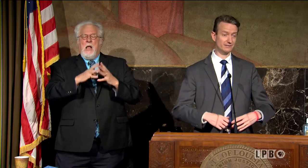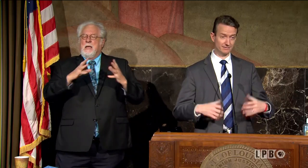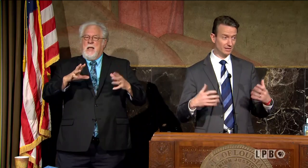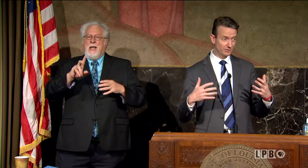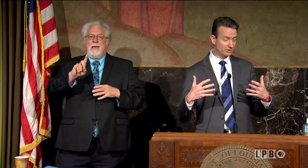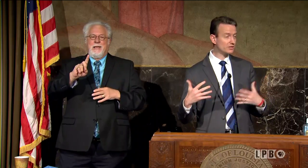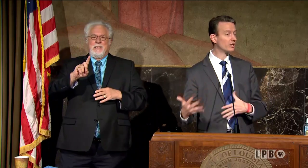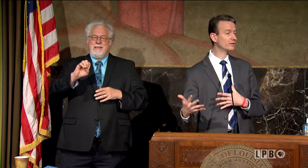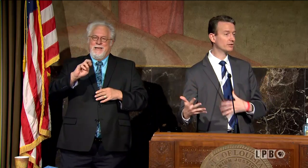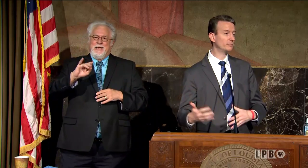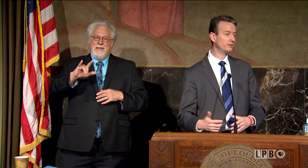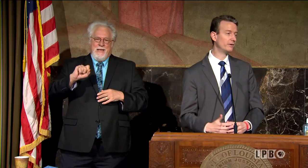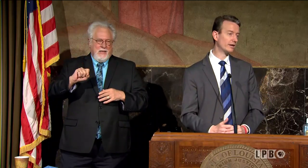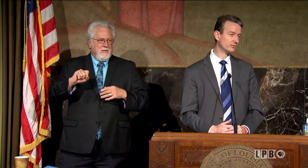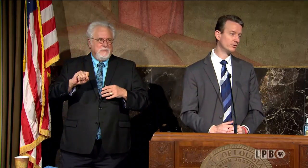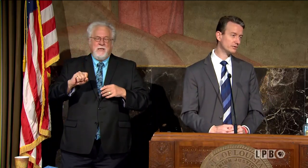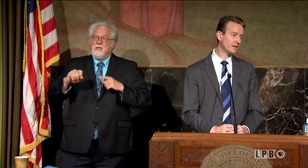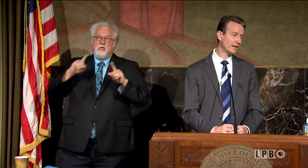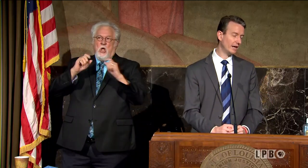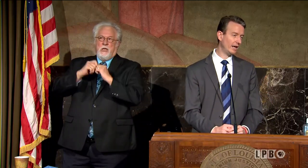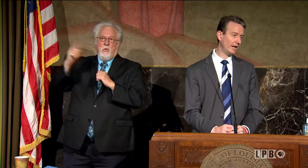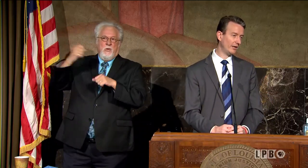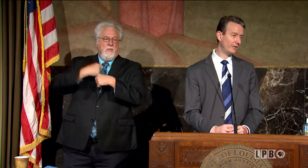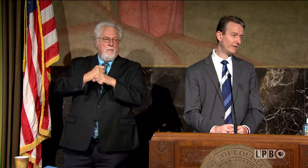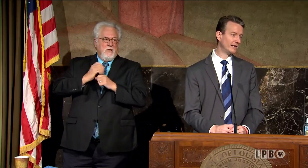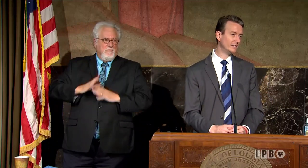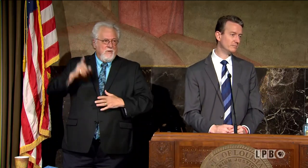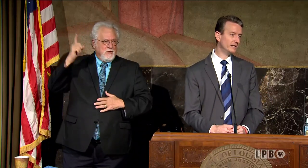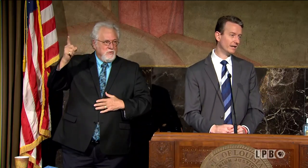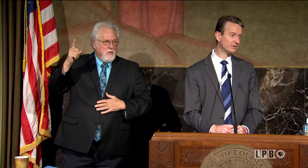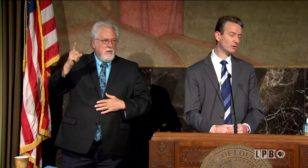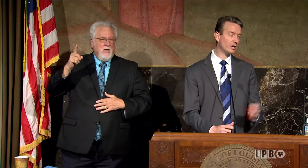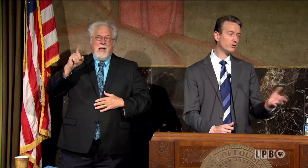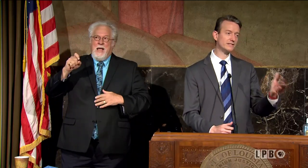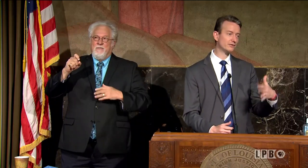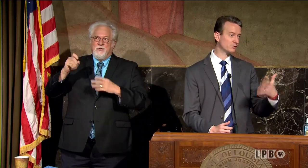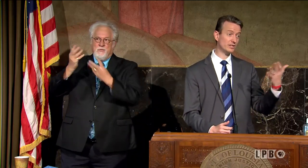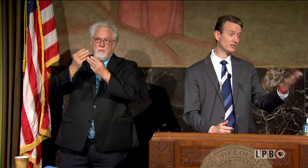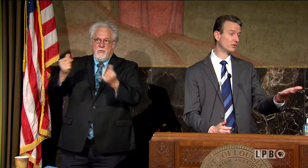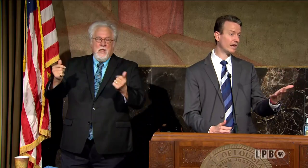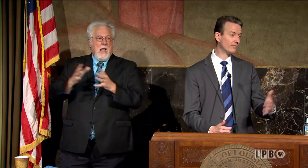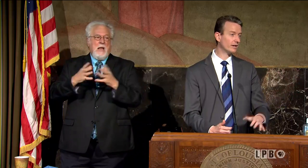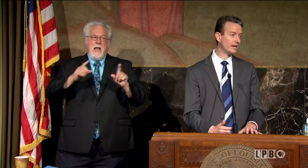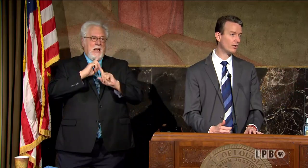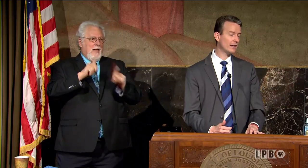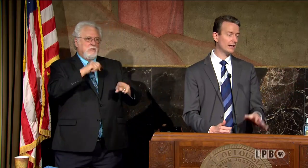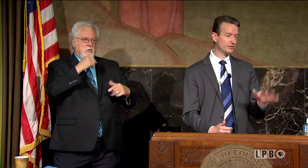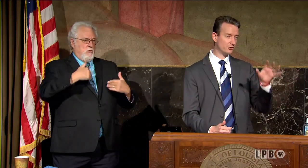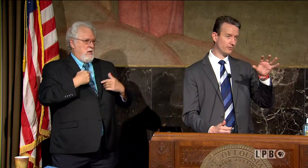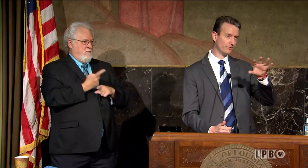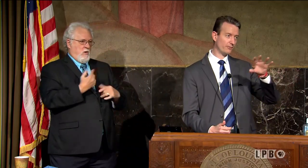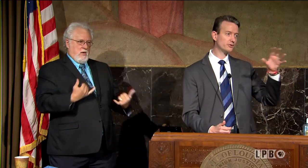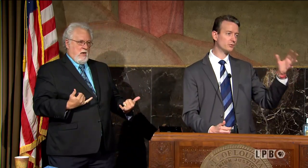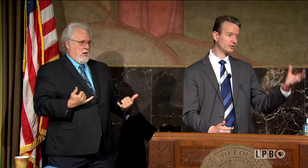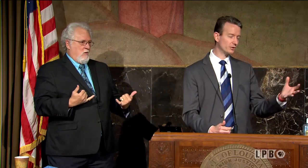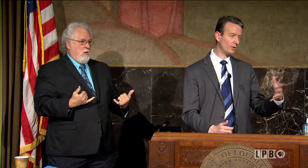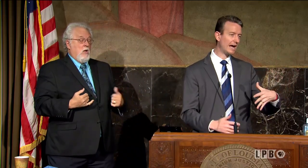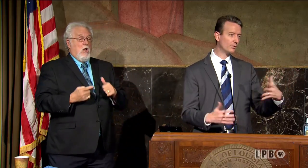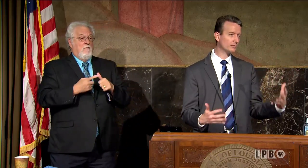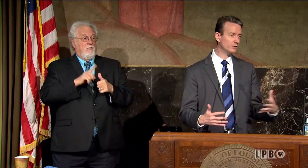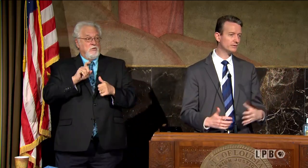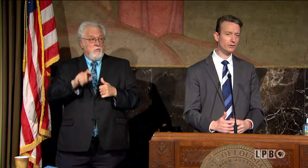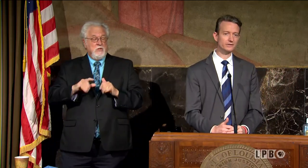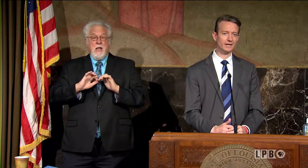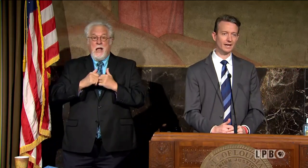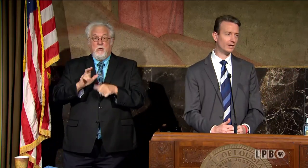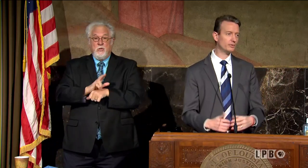In fact, even just talking with the manufacturers that need to begin. So a lot of those answers we just don't have right now. To your first question, though, how